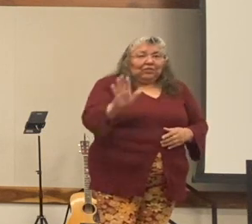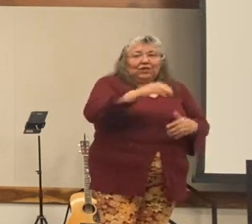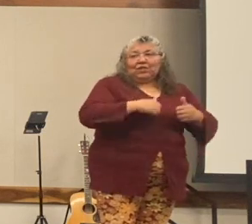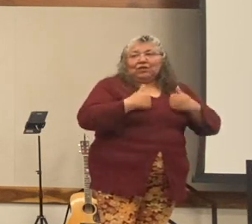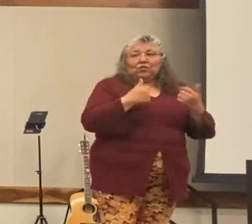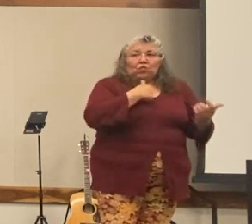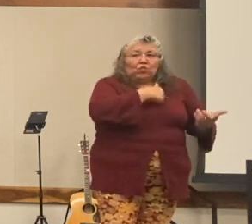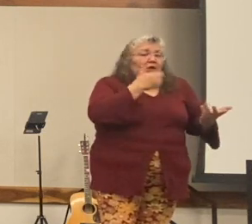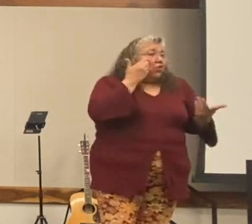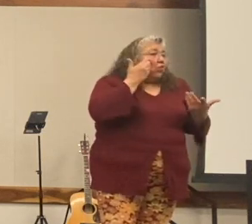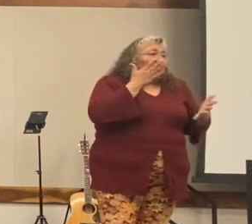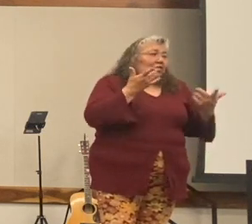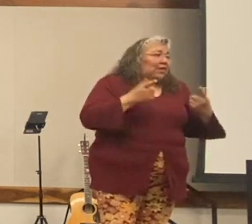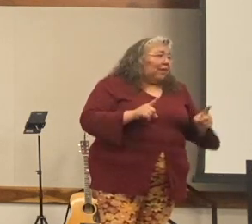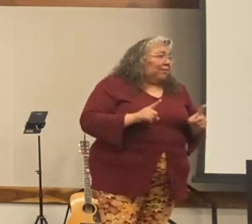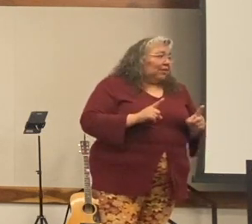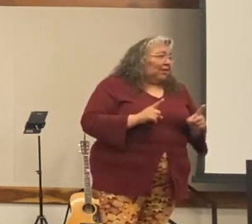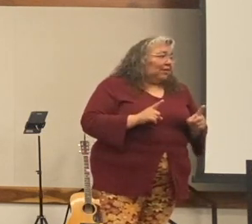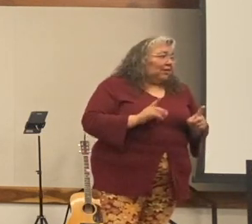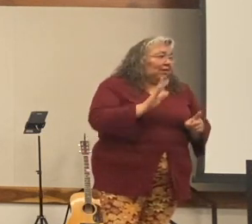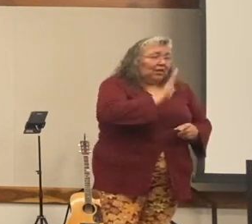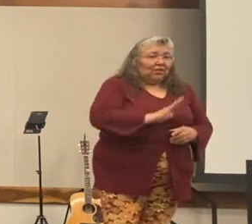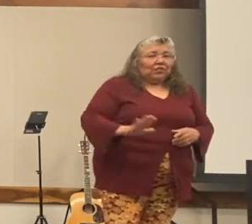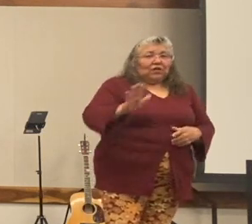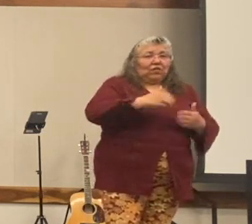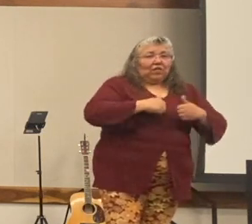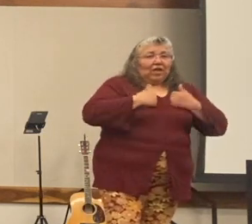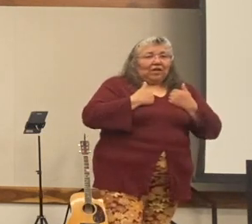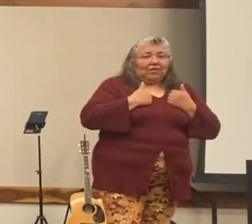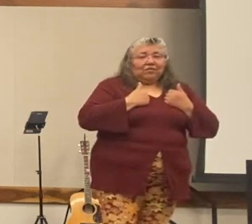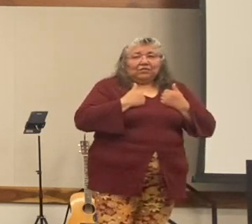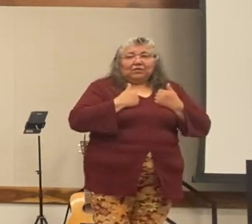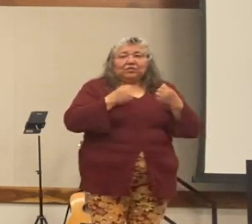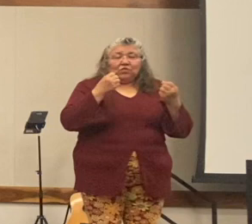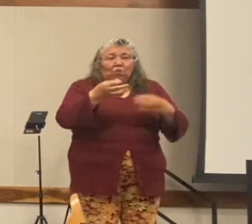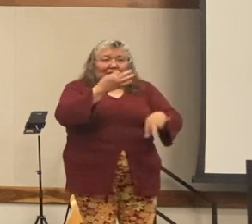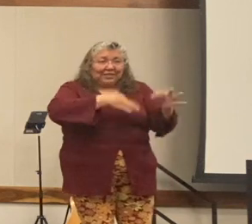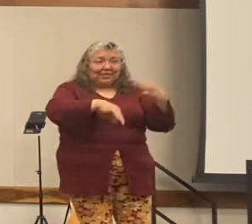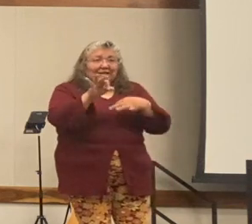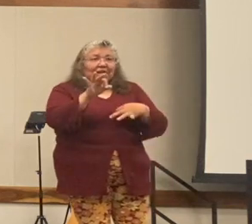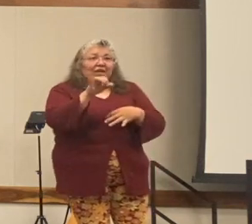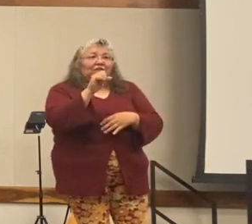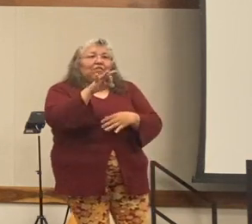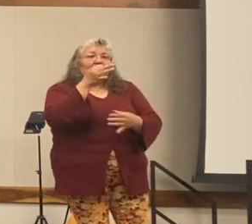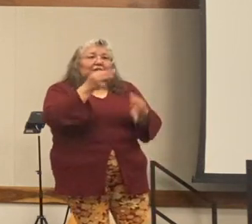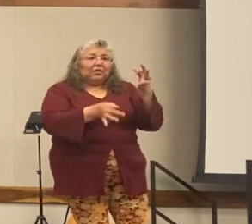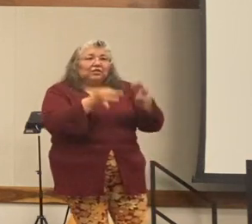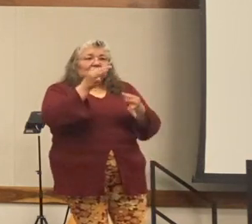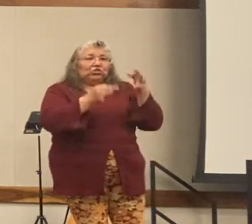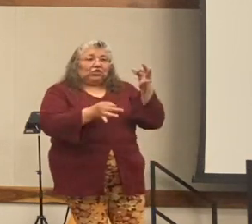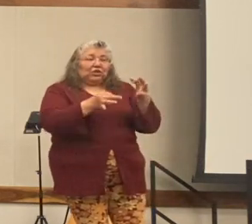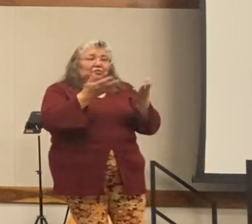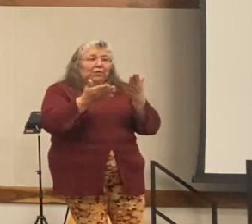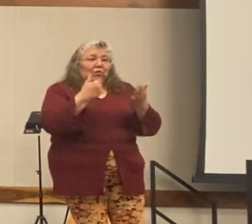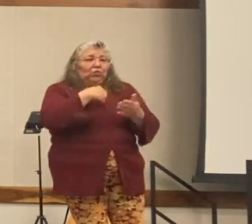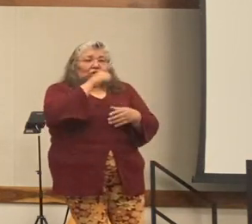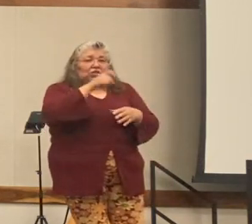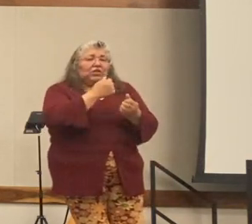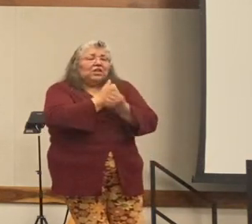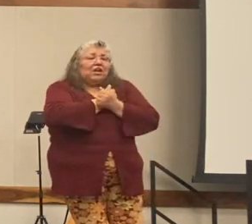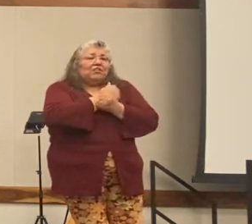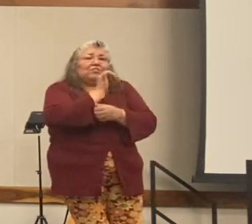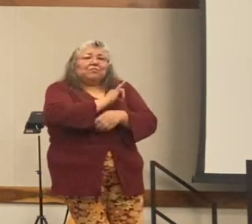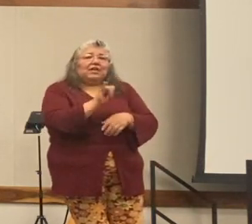not know what's happening in their lives. So instead of being the judge, maybe we should love them